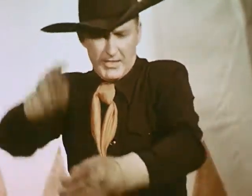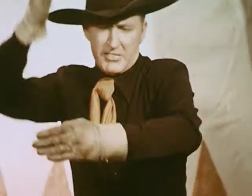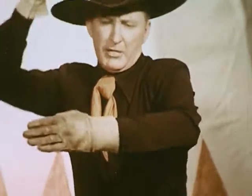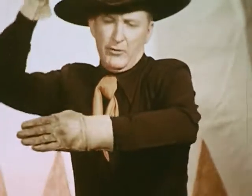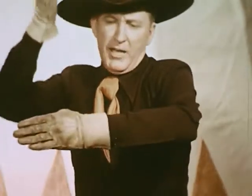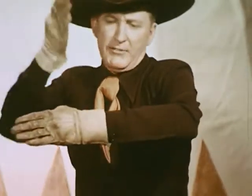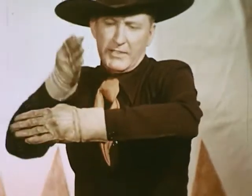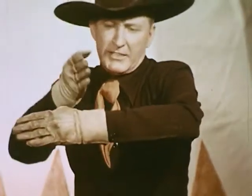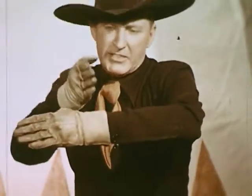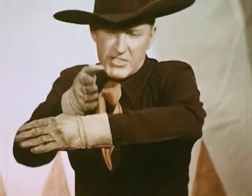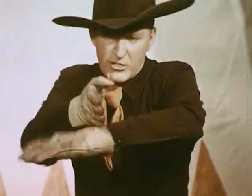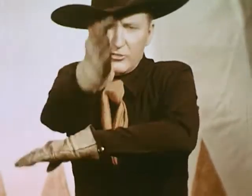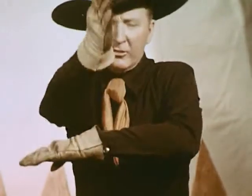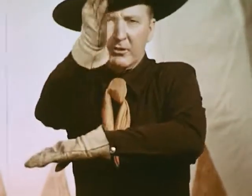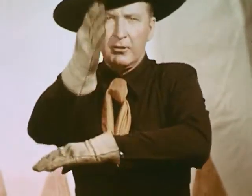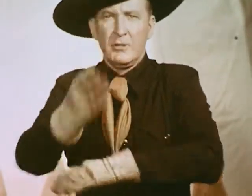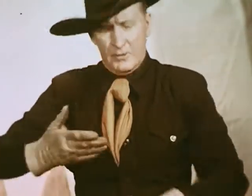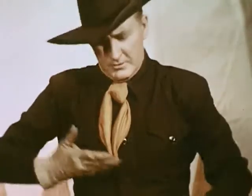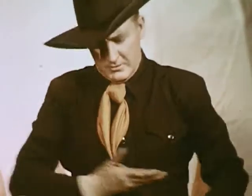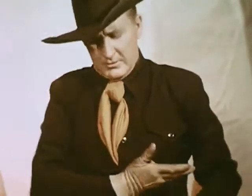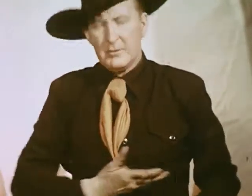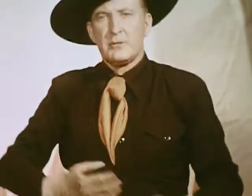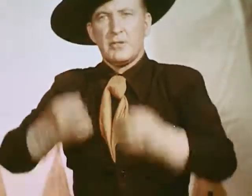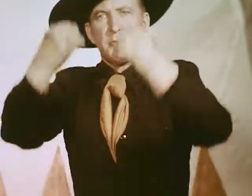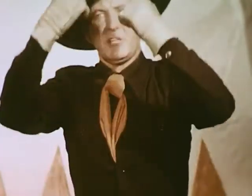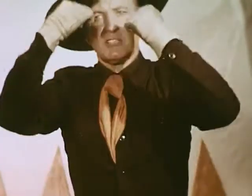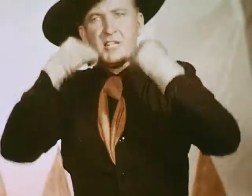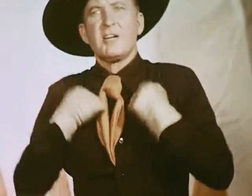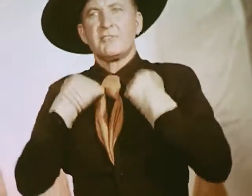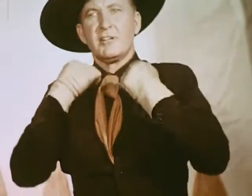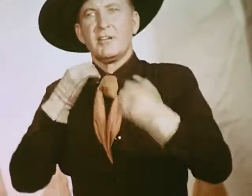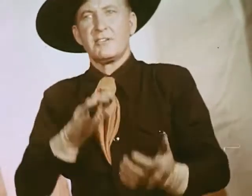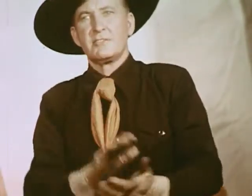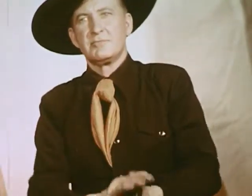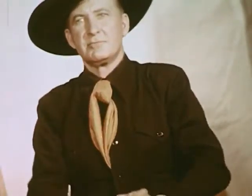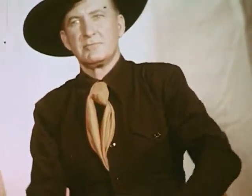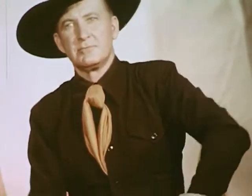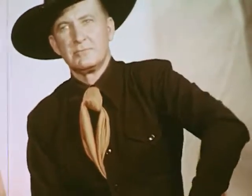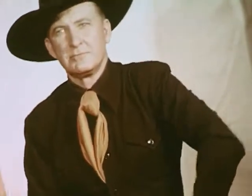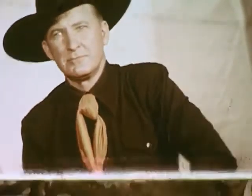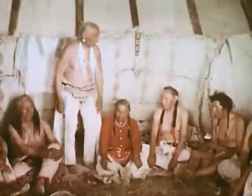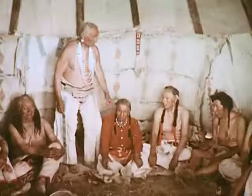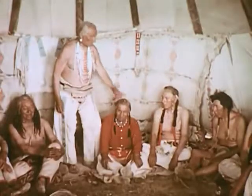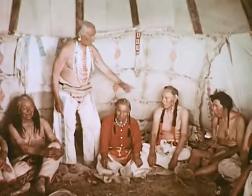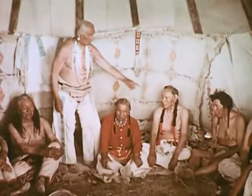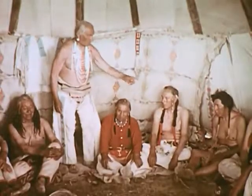unless they arrived at a decision, they might starve to death.